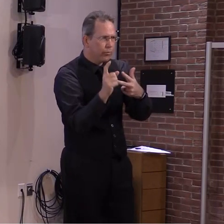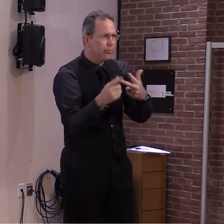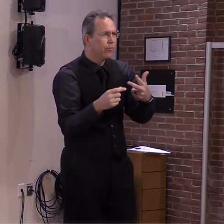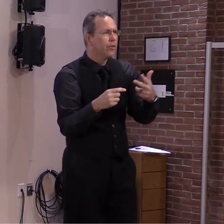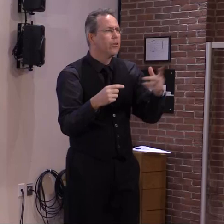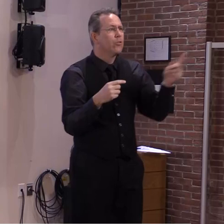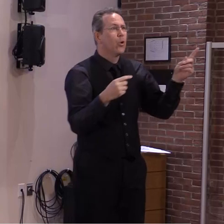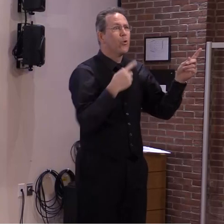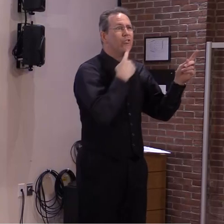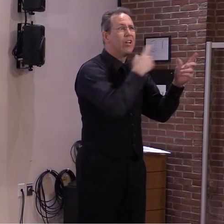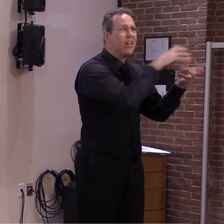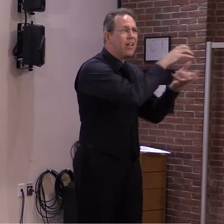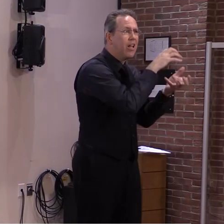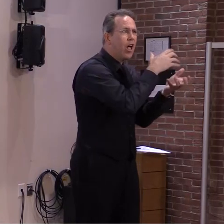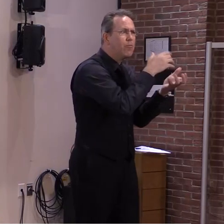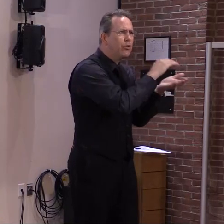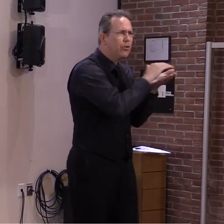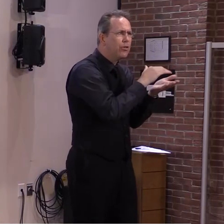at.